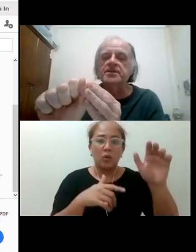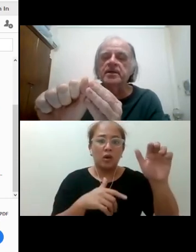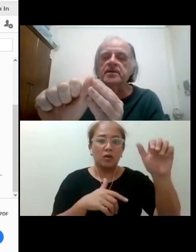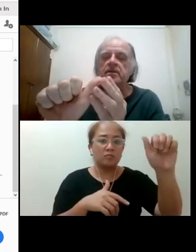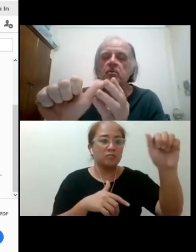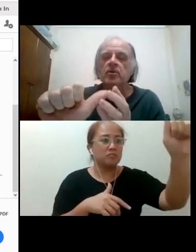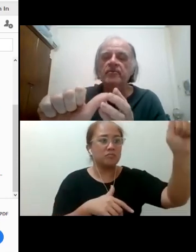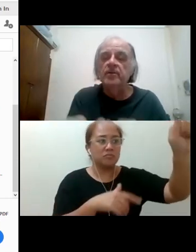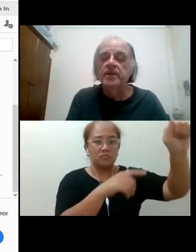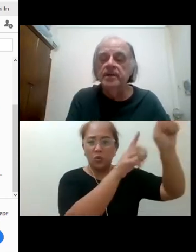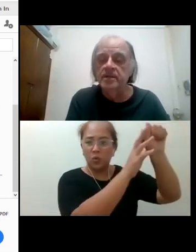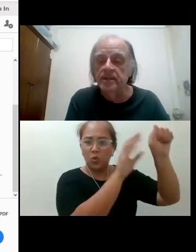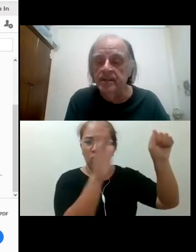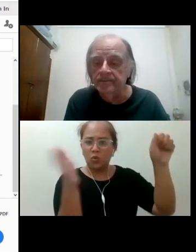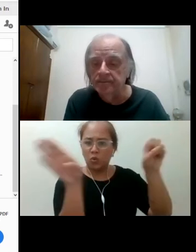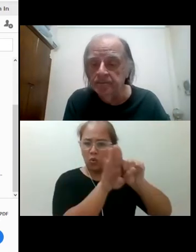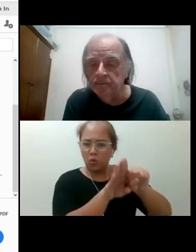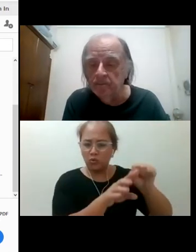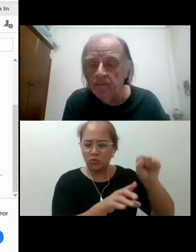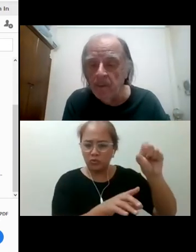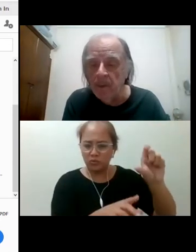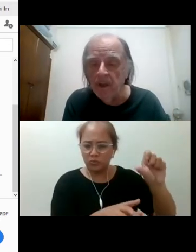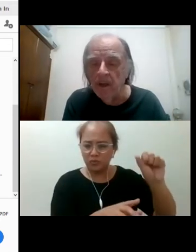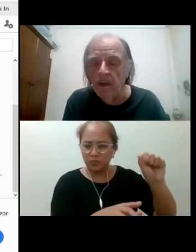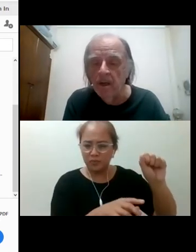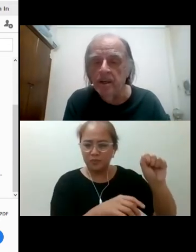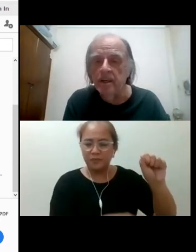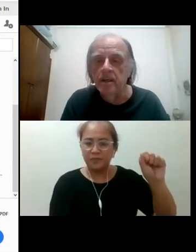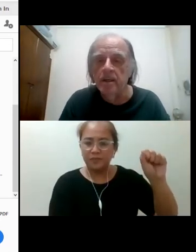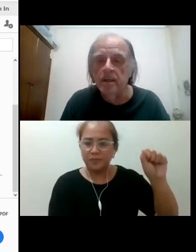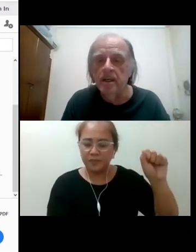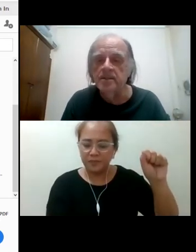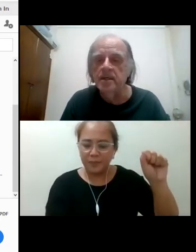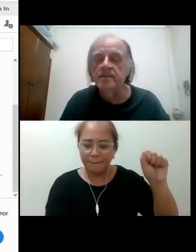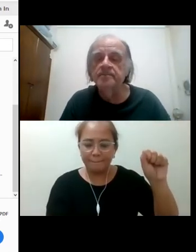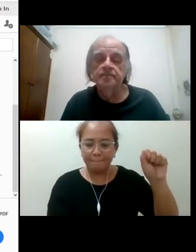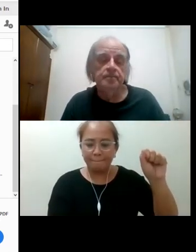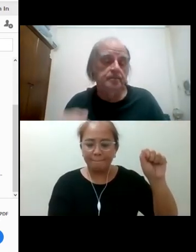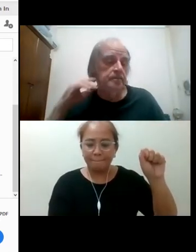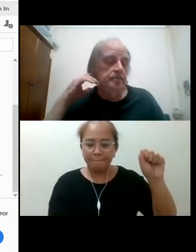partially extended or fully extended? Question, sir. This is Meng. Yes,